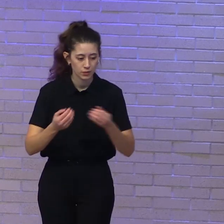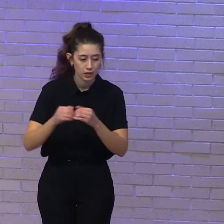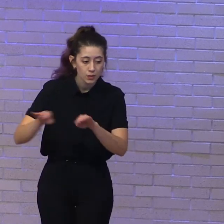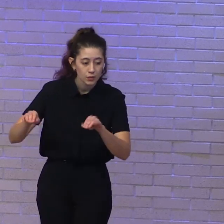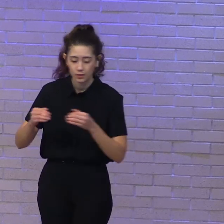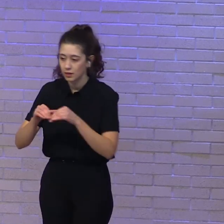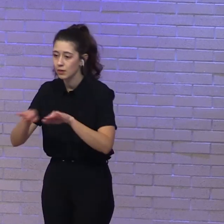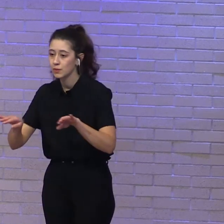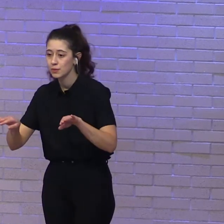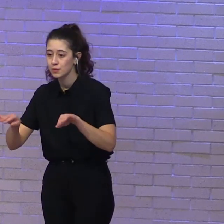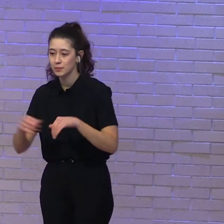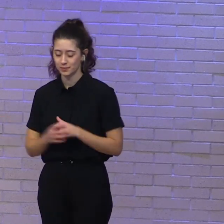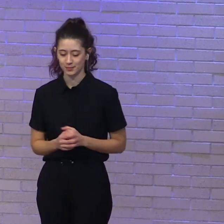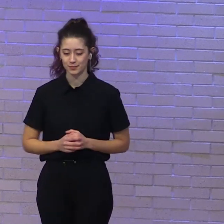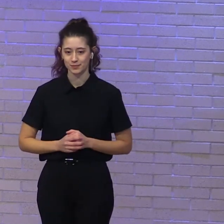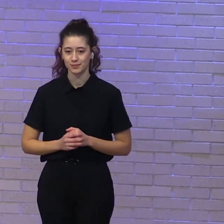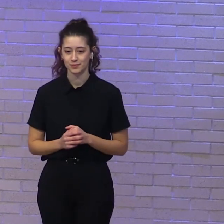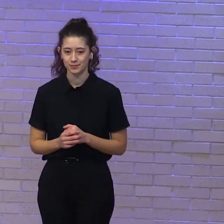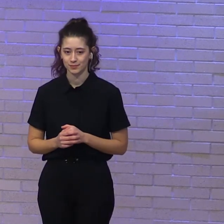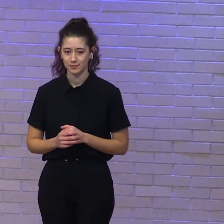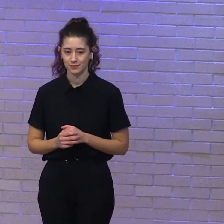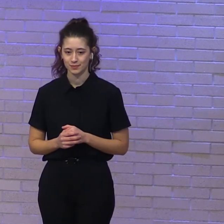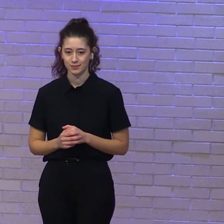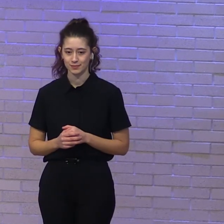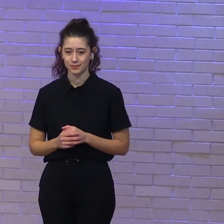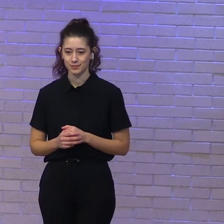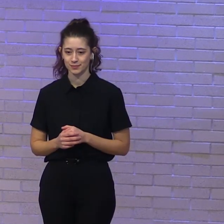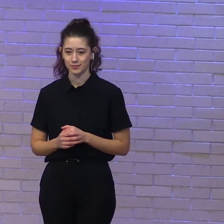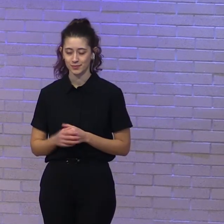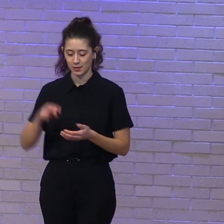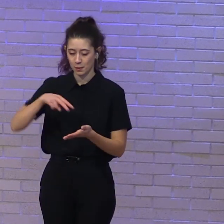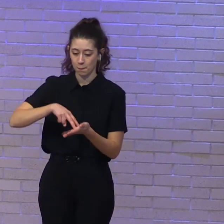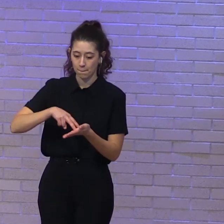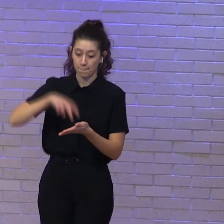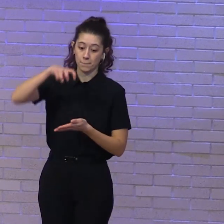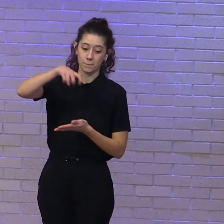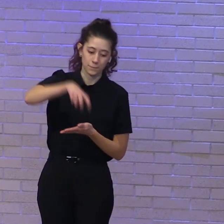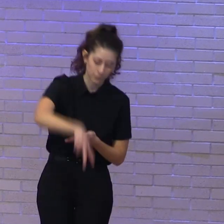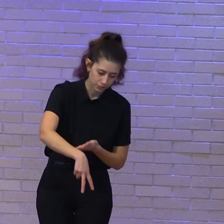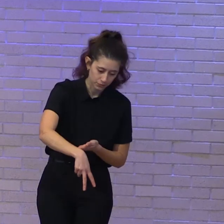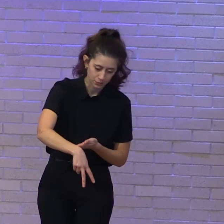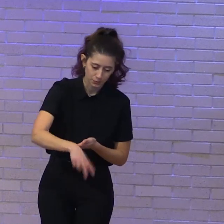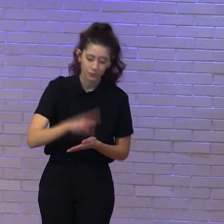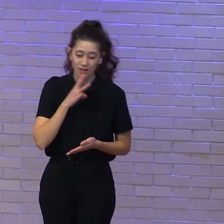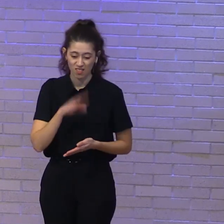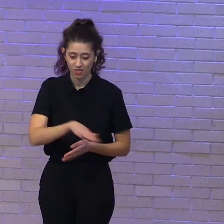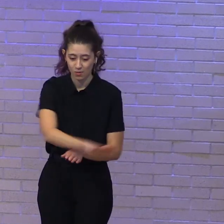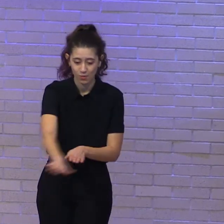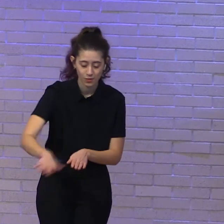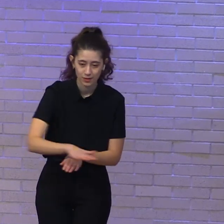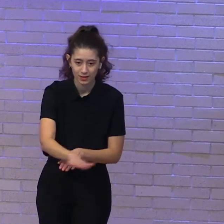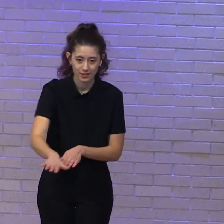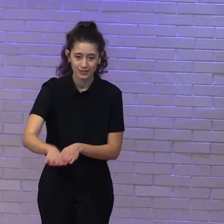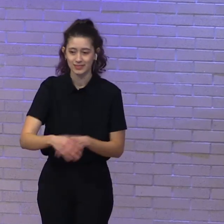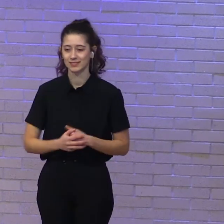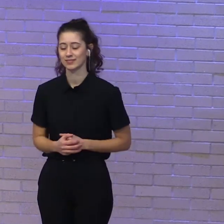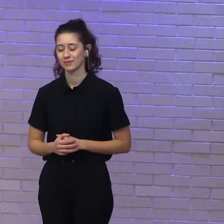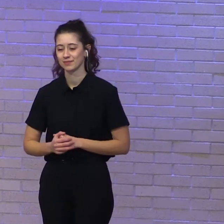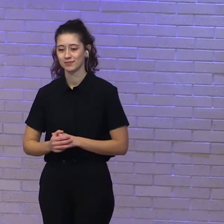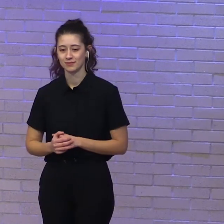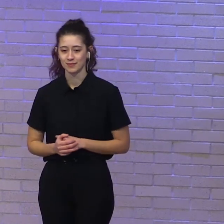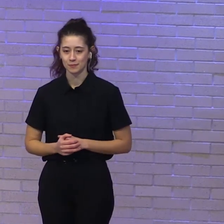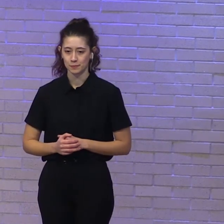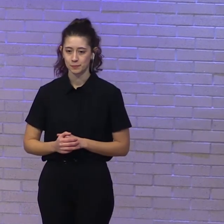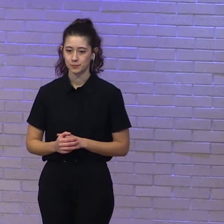do, like jumping off the top of the slide and having 3-person high chicken fights. We had our